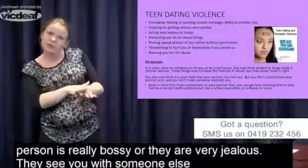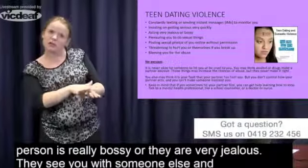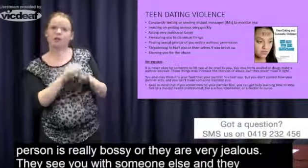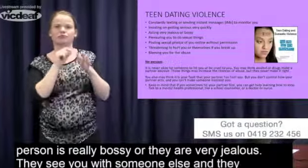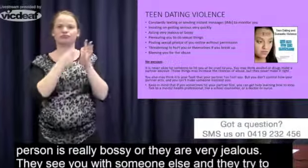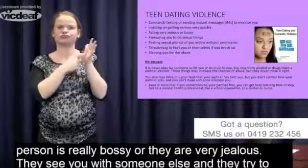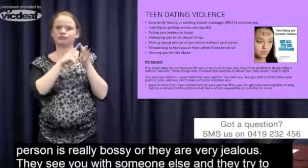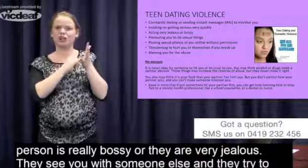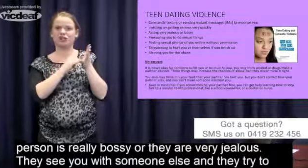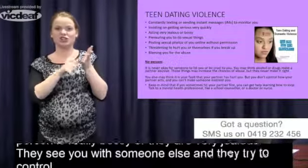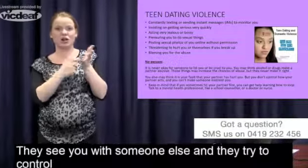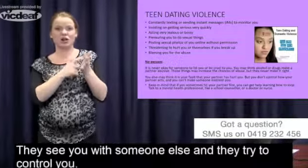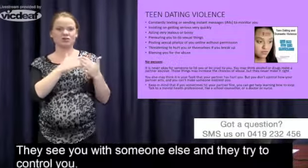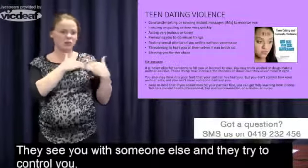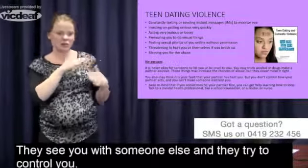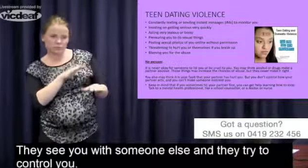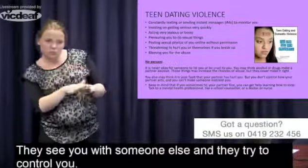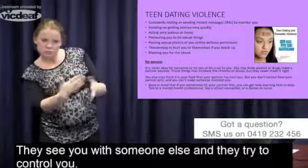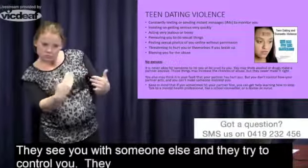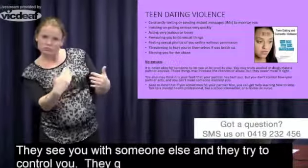They goad you into having sex with them. They pressure you